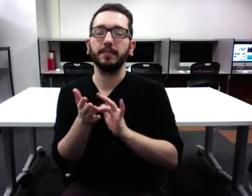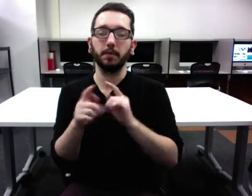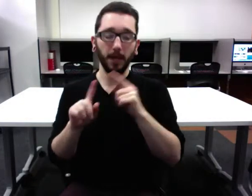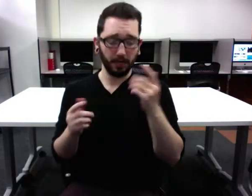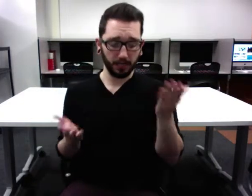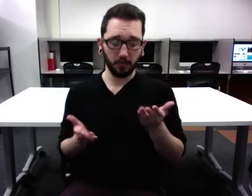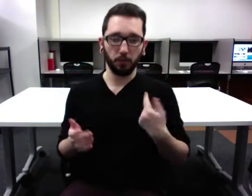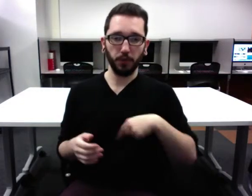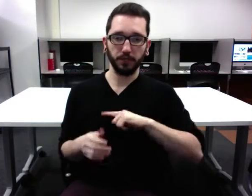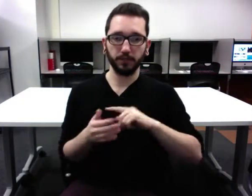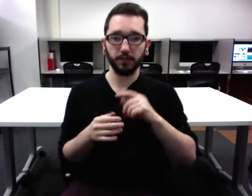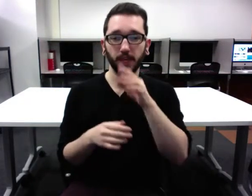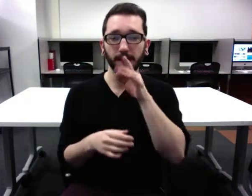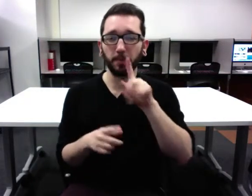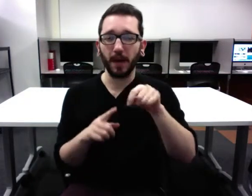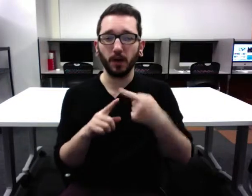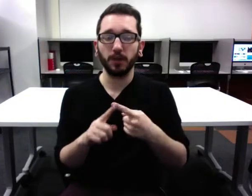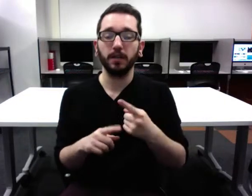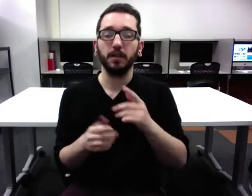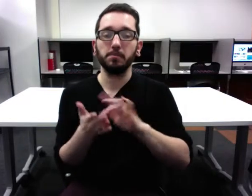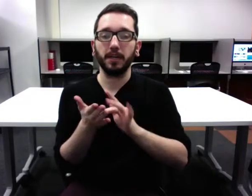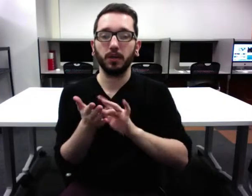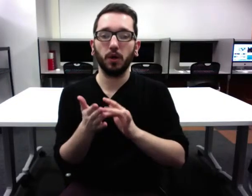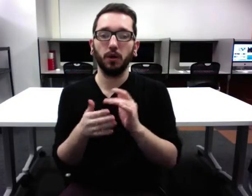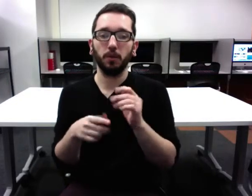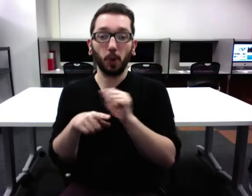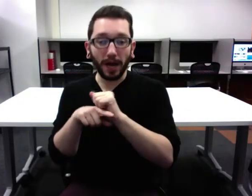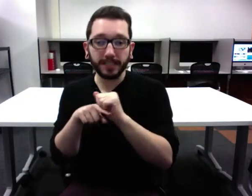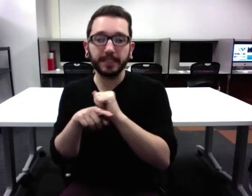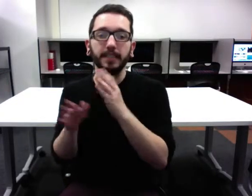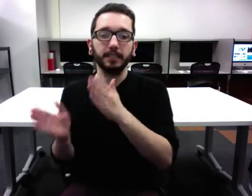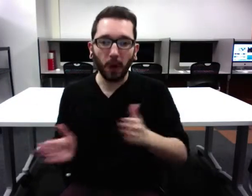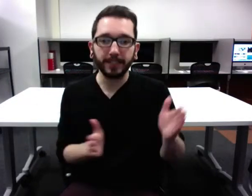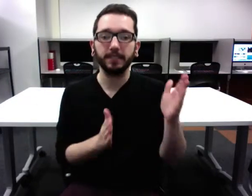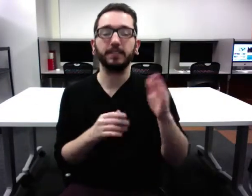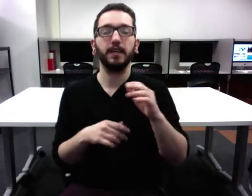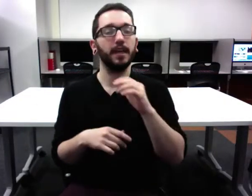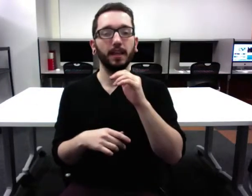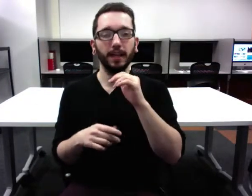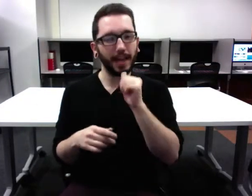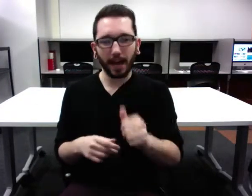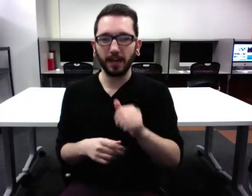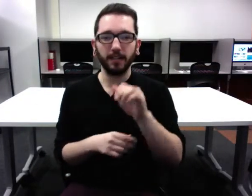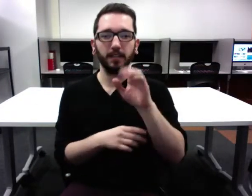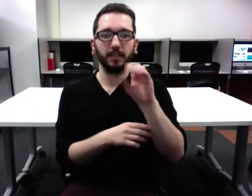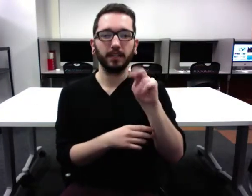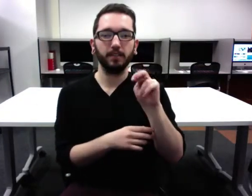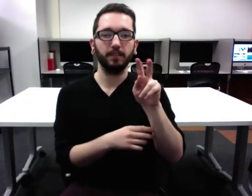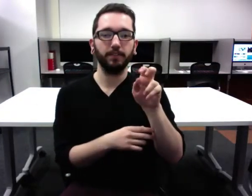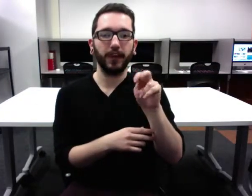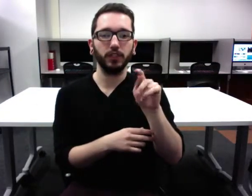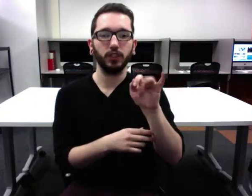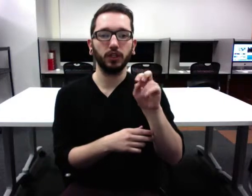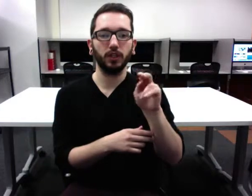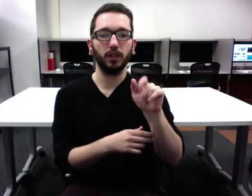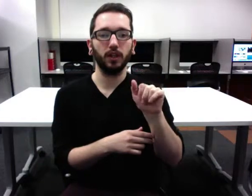and healthcare practices that are outside the realm of conventional or Western or allopathic medicine. And much of